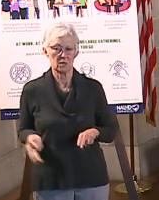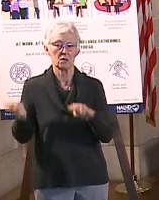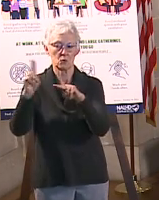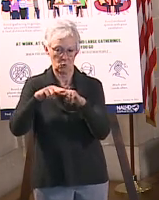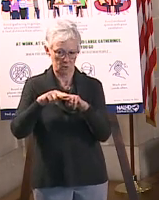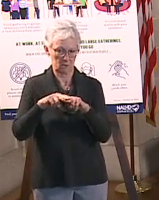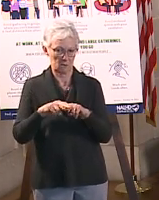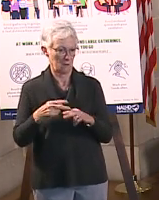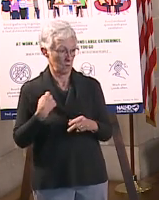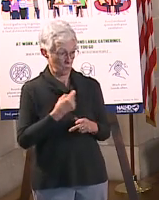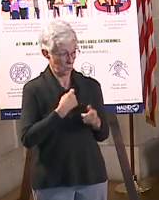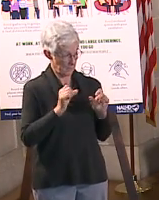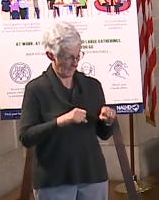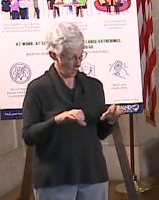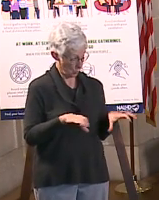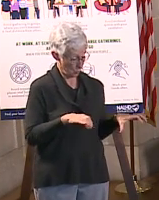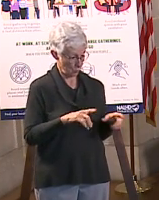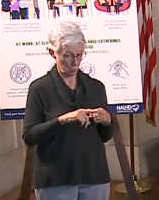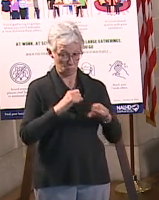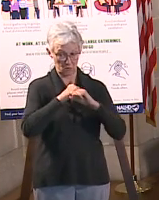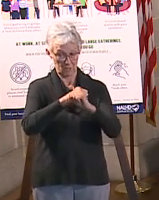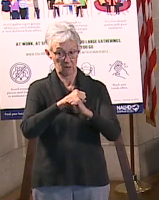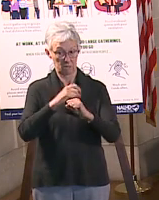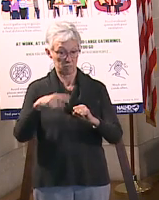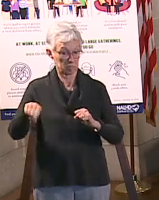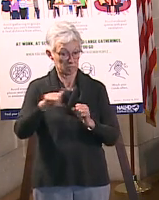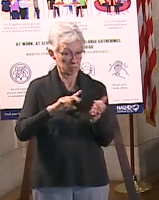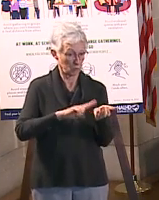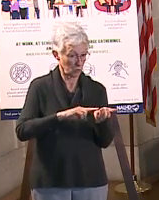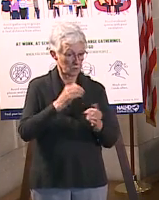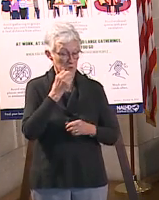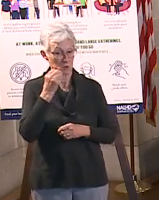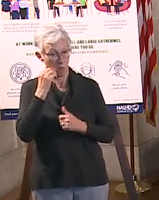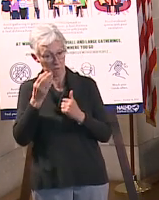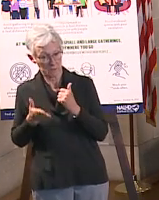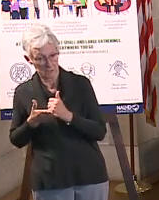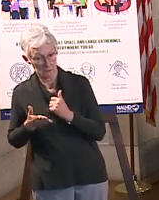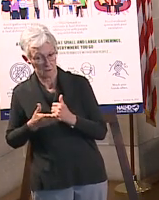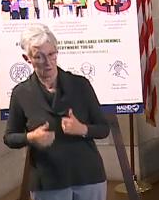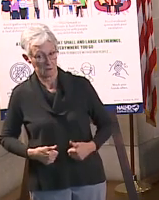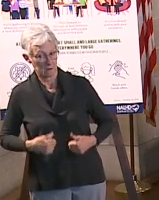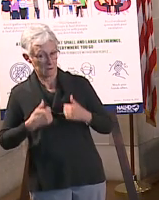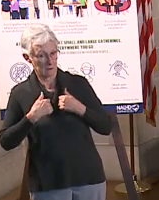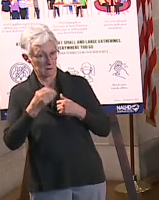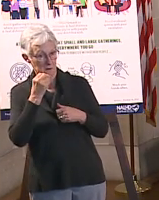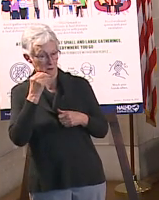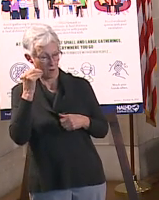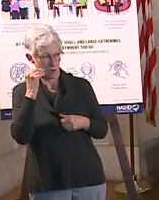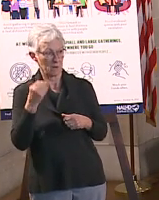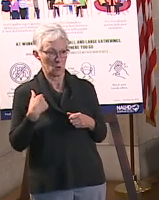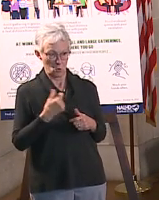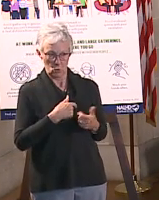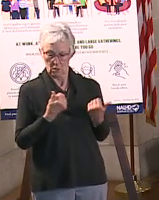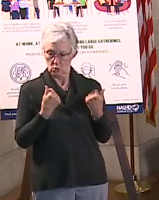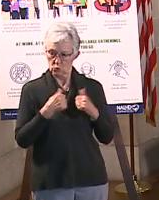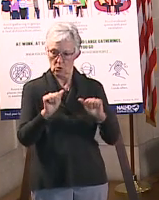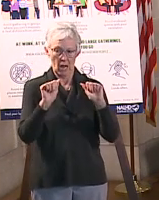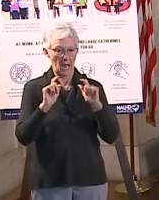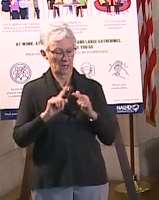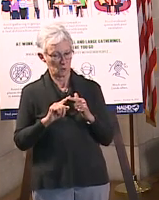And what more can be done to help protect our long-term care facilities? We are taking a number of steps to be able to, for example, to accelerate the